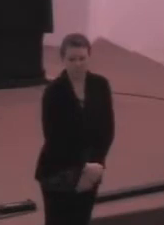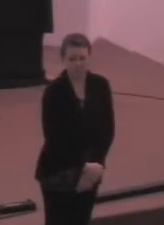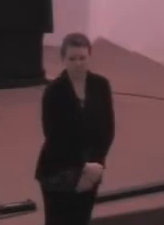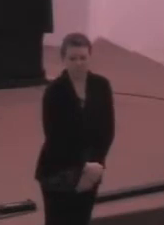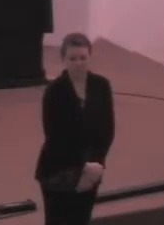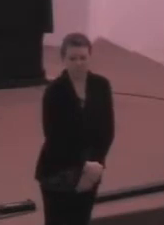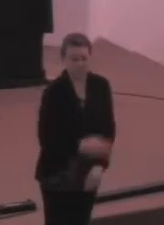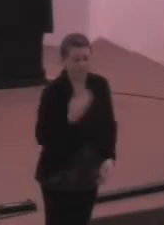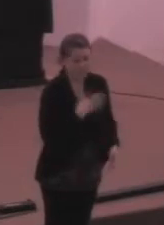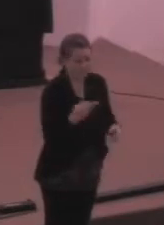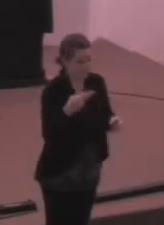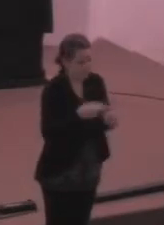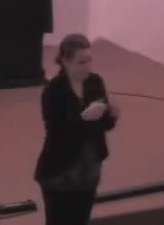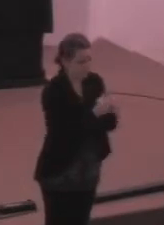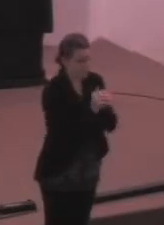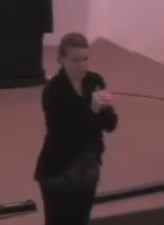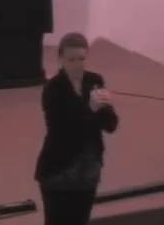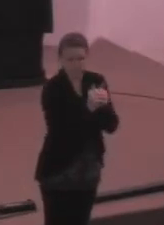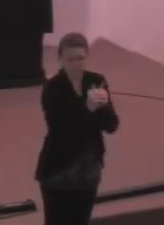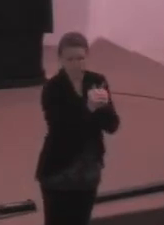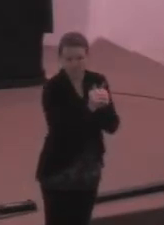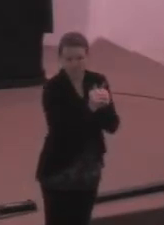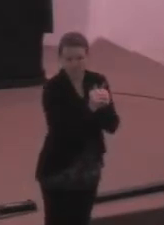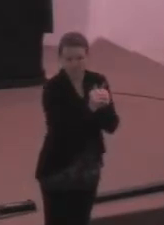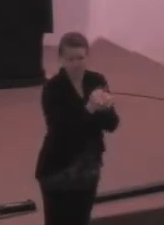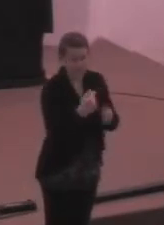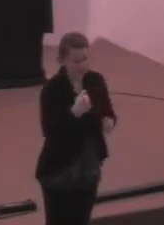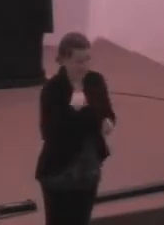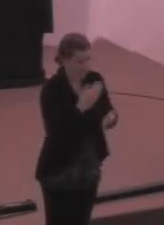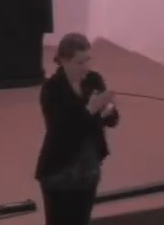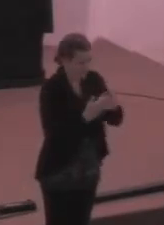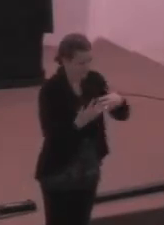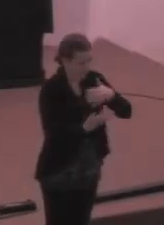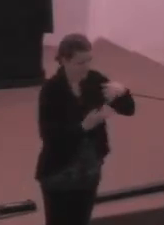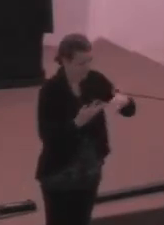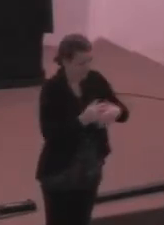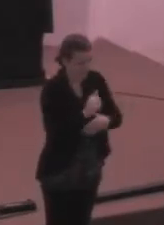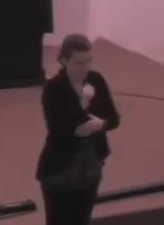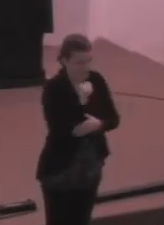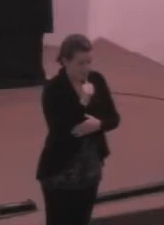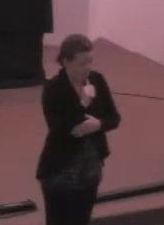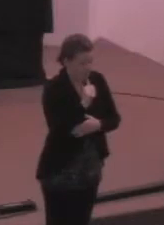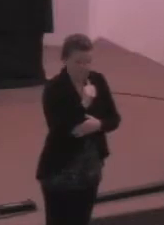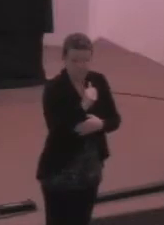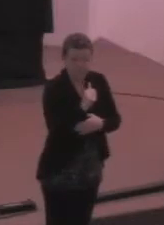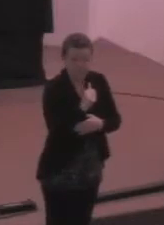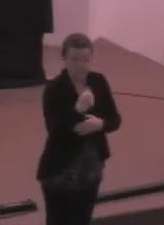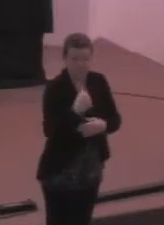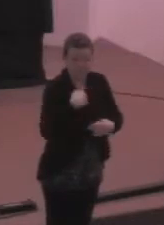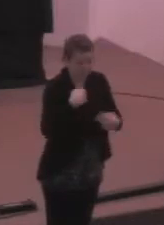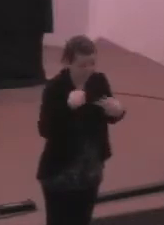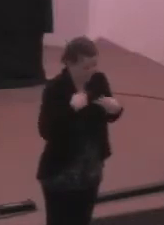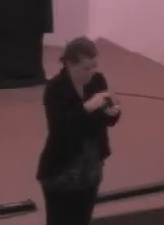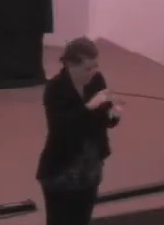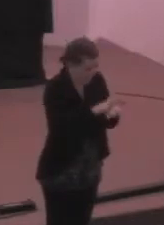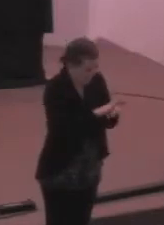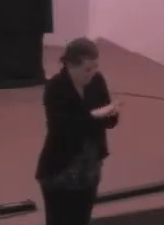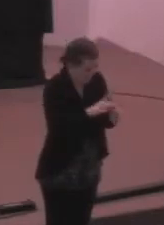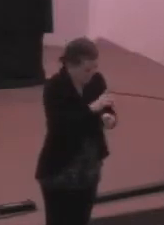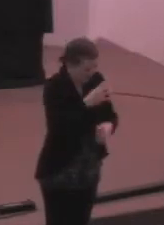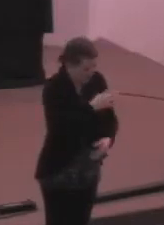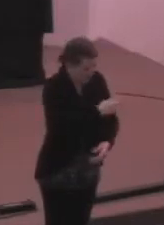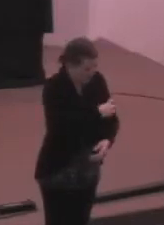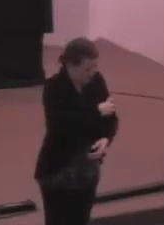All right, please join me in our Set Free pledge. I am part of the fellowship of the unashamed. I have Holy Spirit